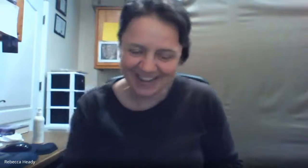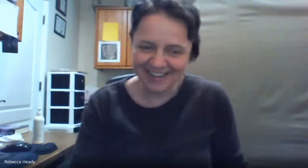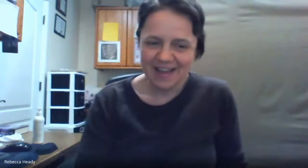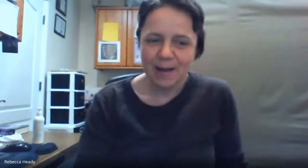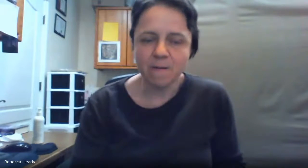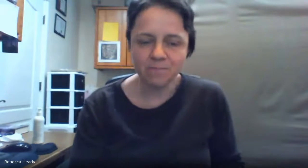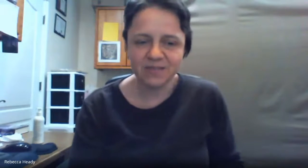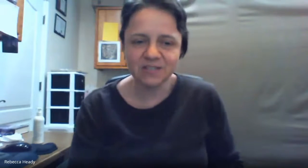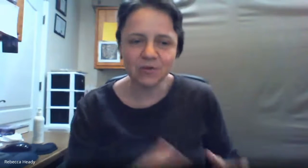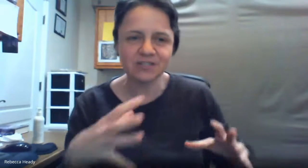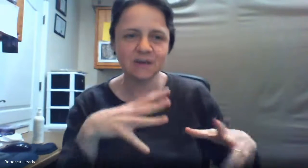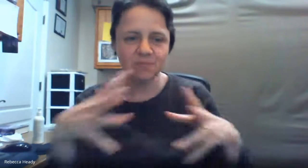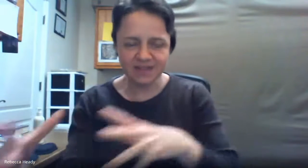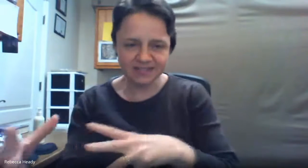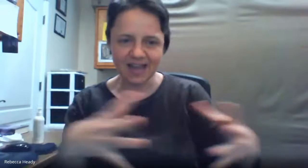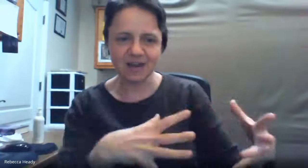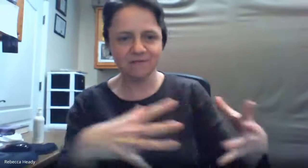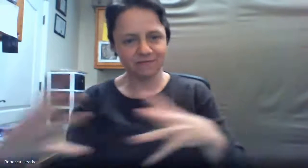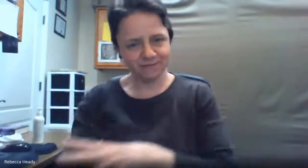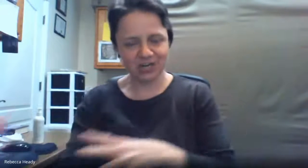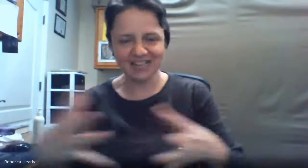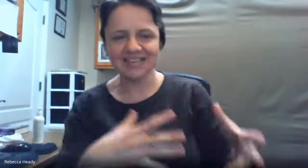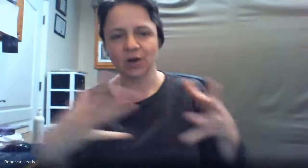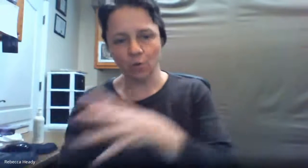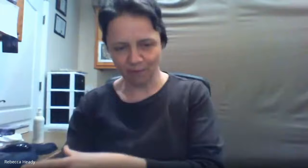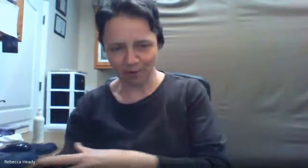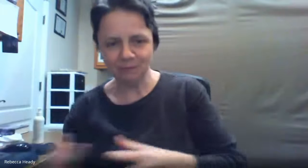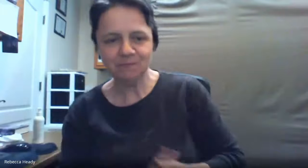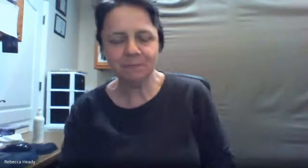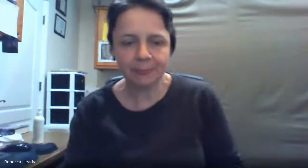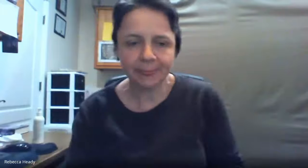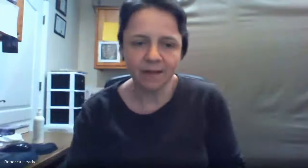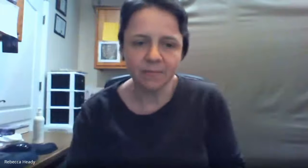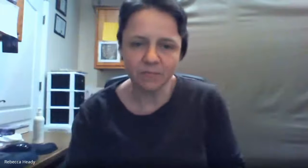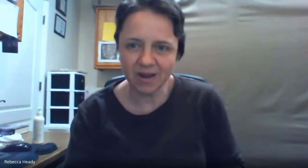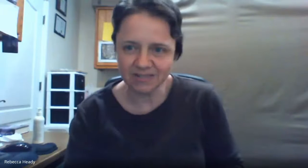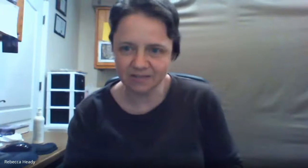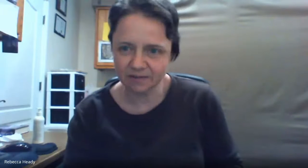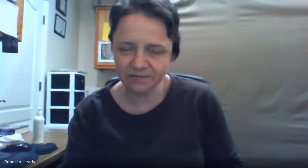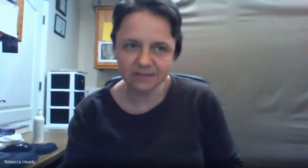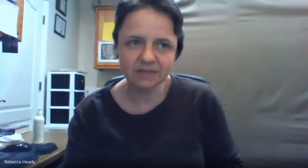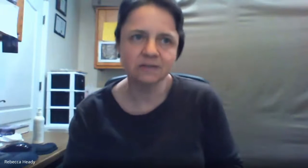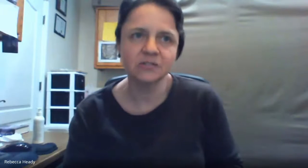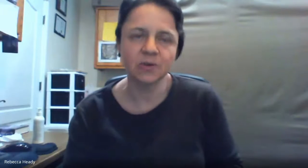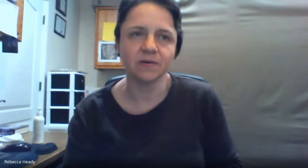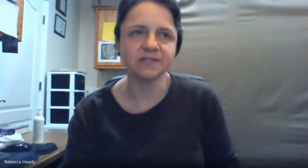whispering. So there's some things that kind of translate over in the process of doing those